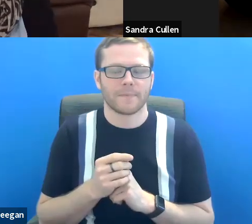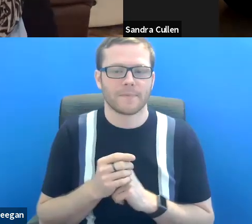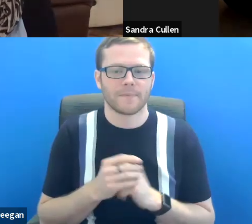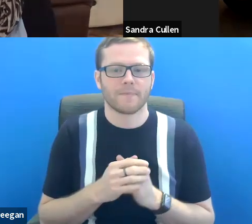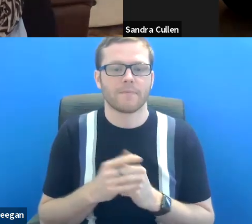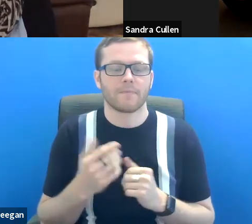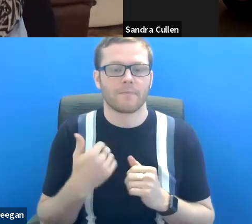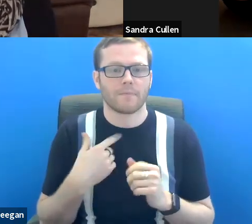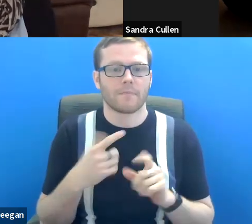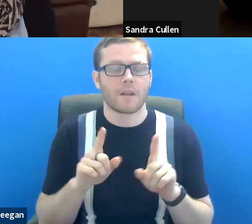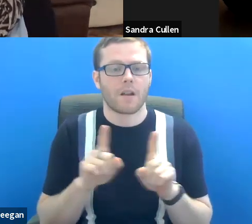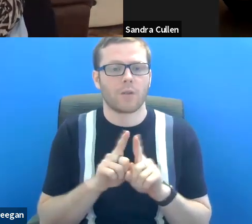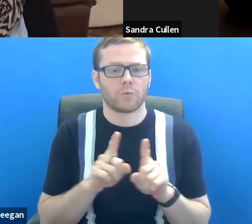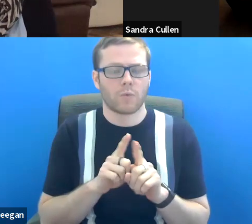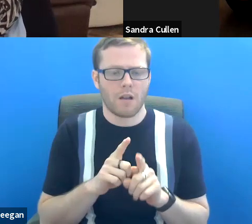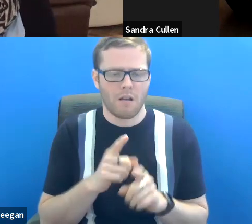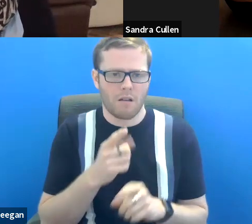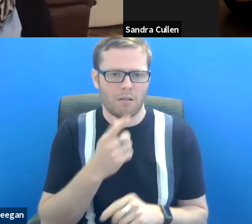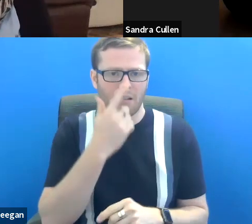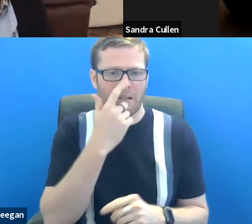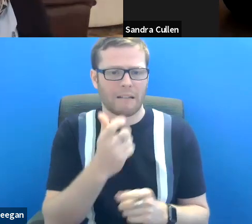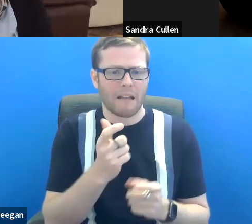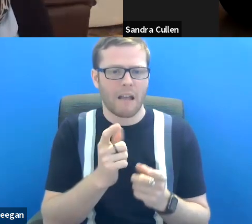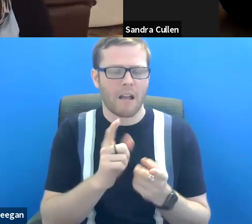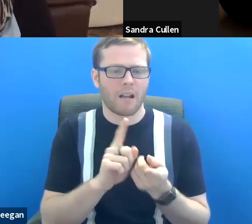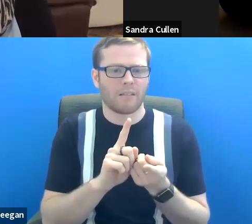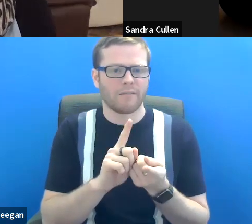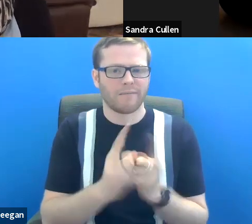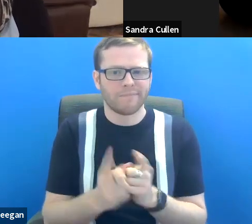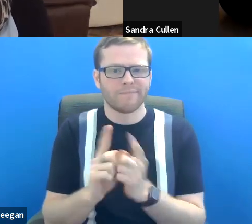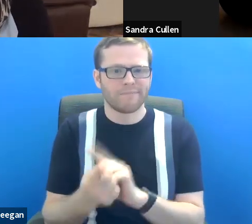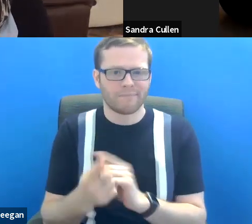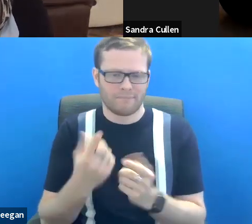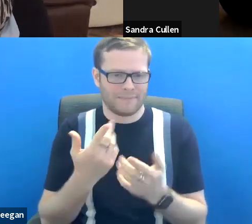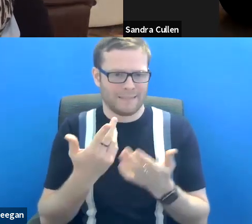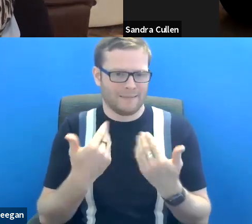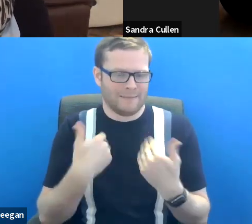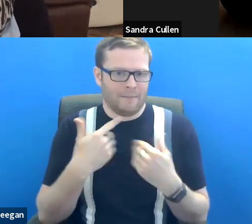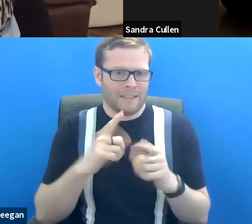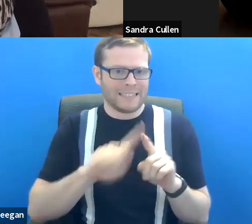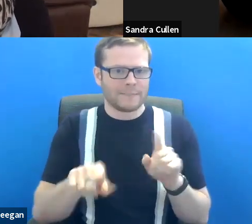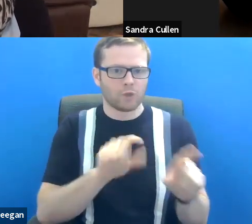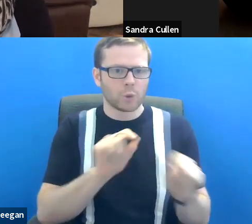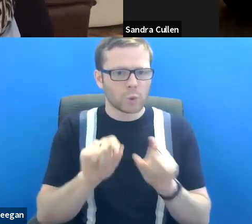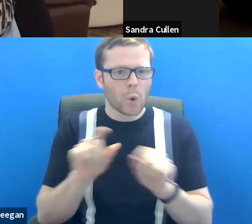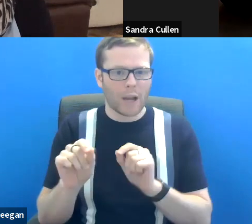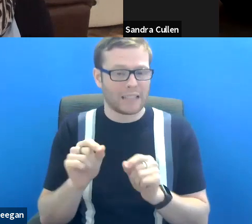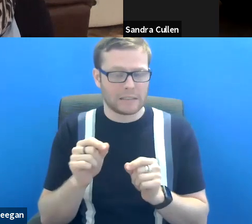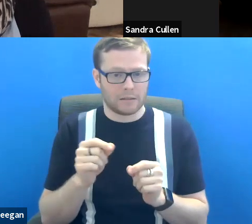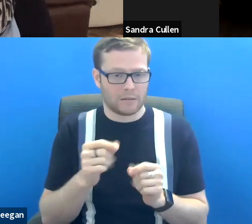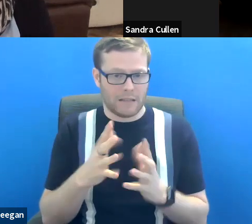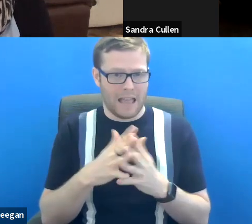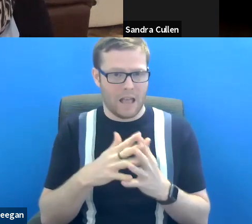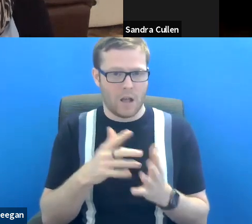We also can change quite a lot of, and you can give yourself a lot of variety by just changing